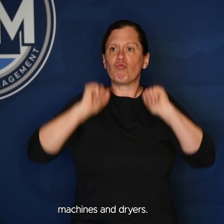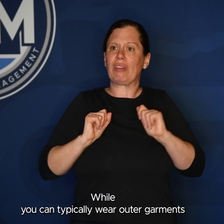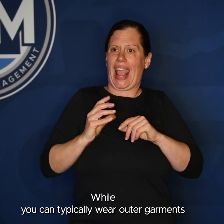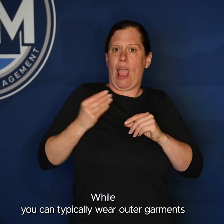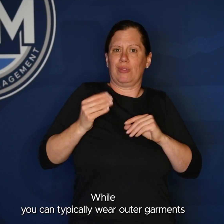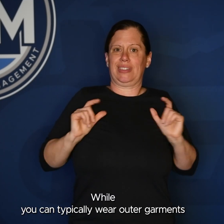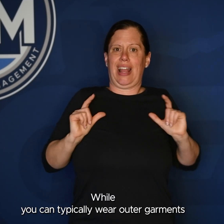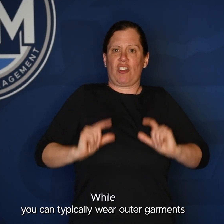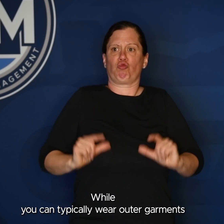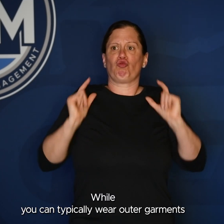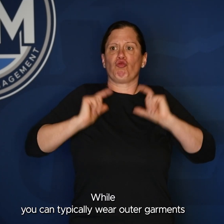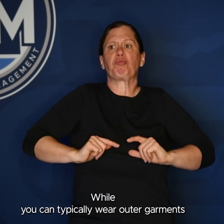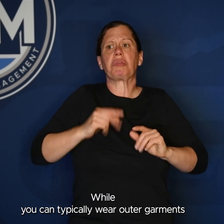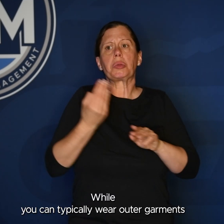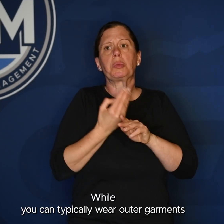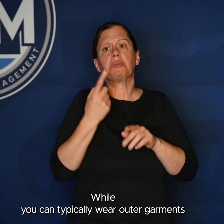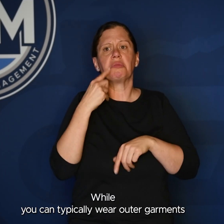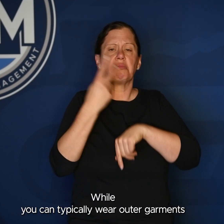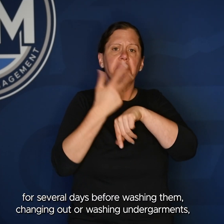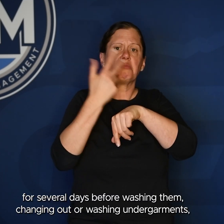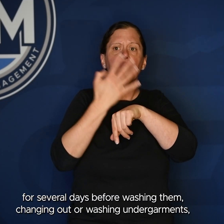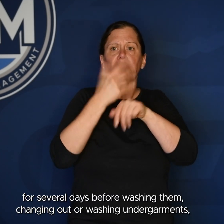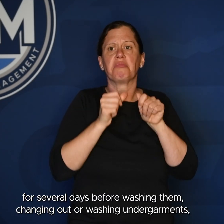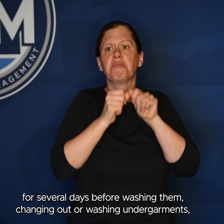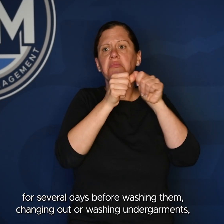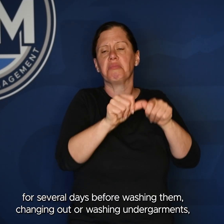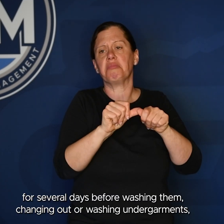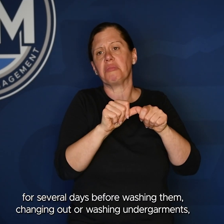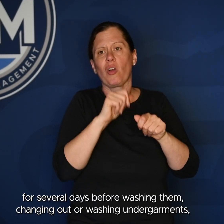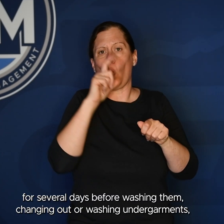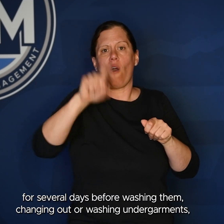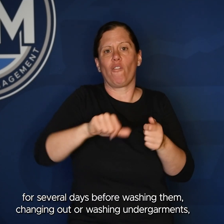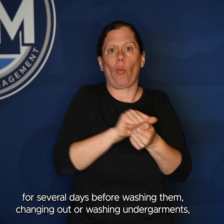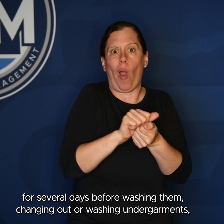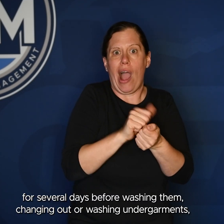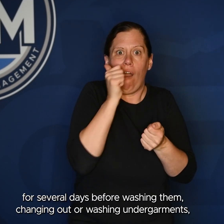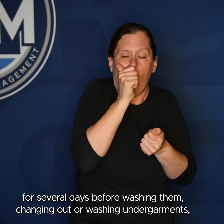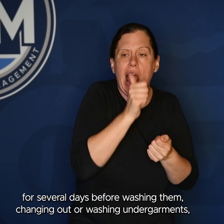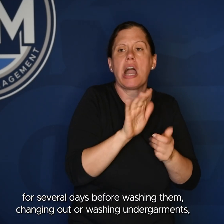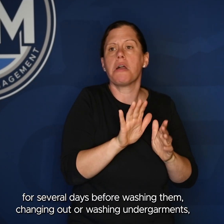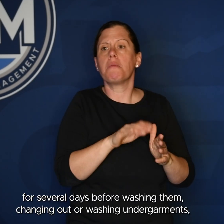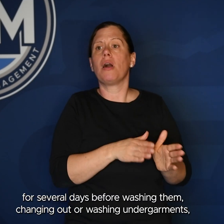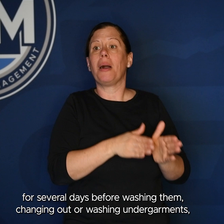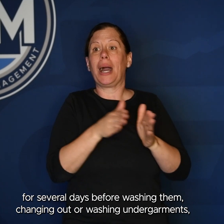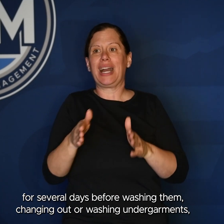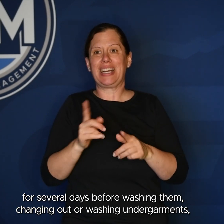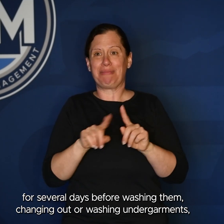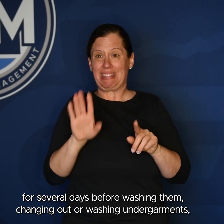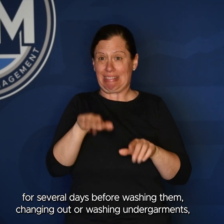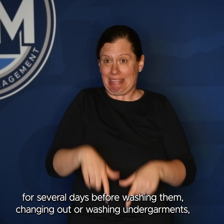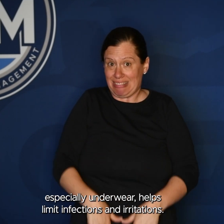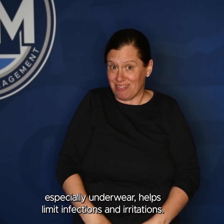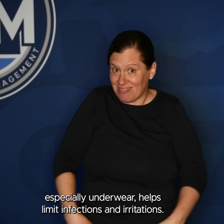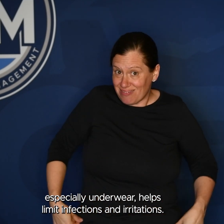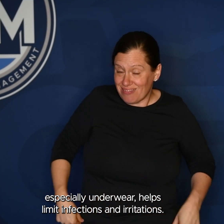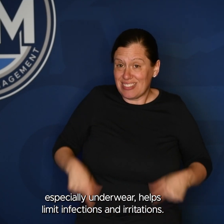While you can typically wear outer garments for several days before washing them, changing out or washing undergarments, especially